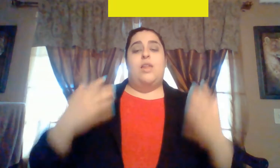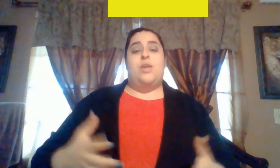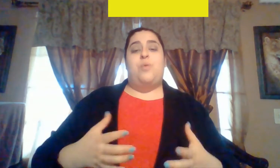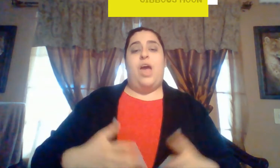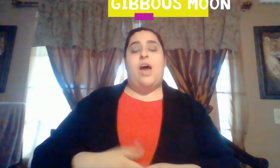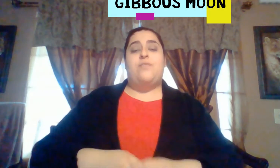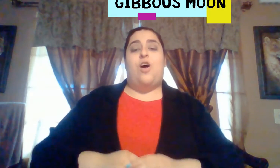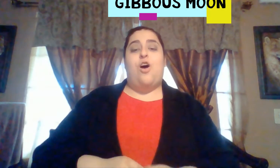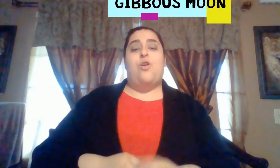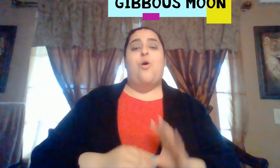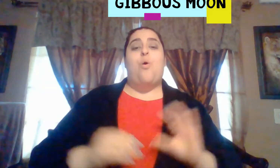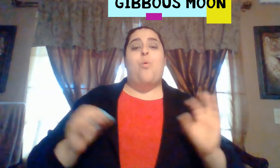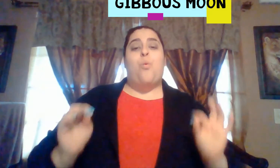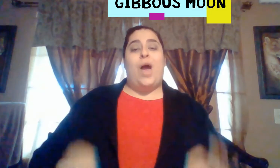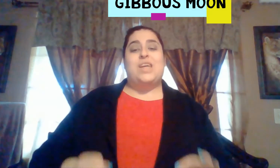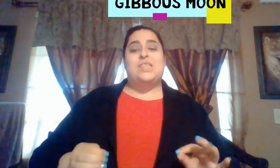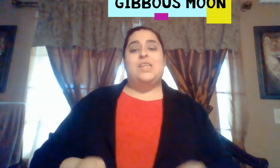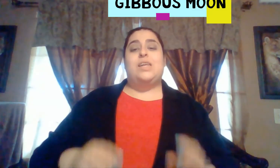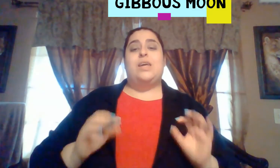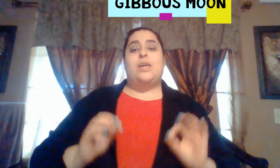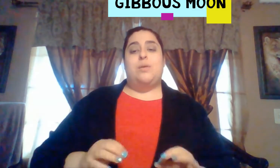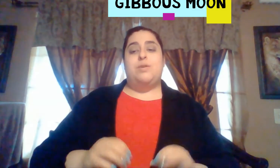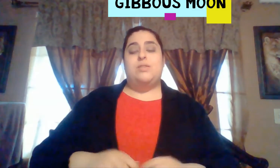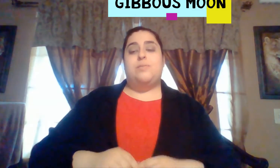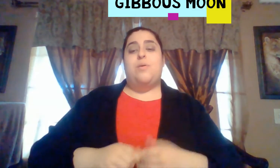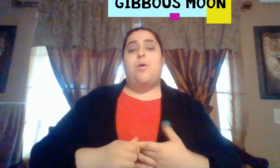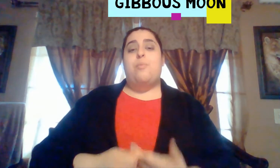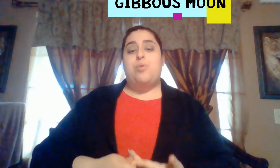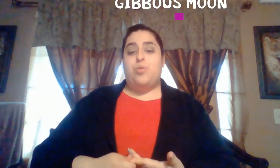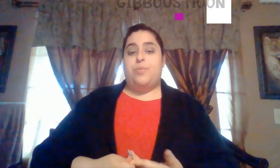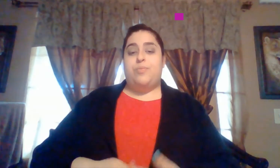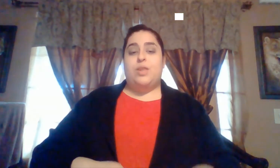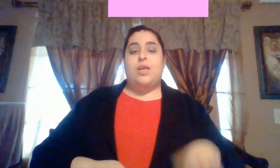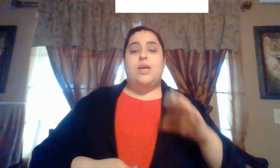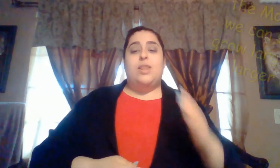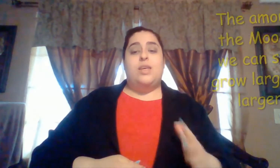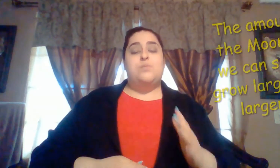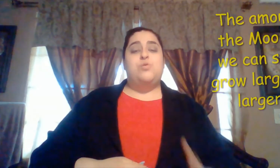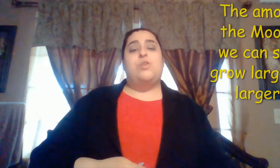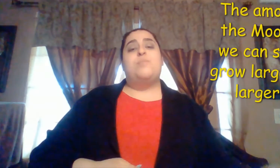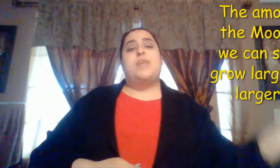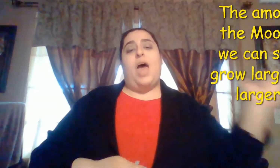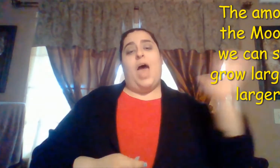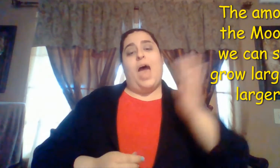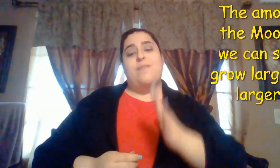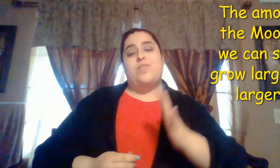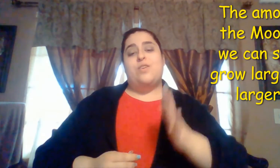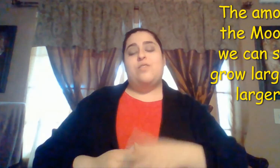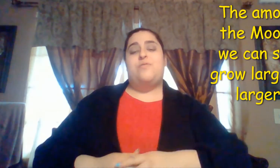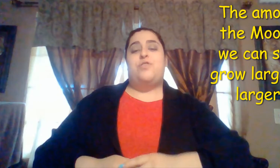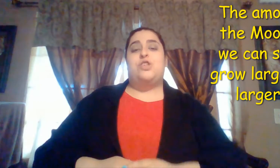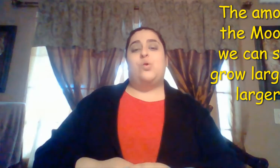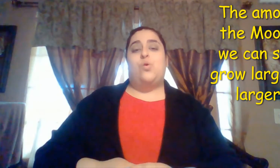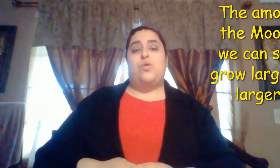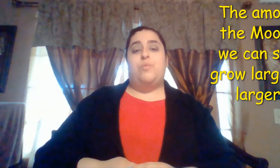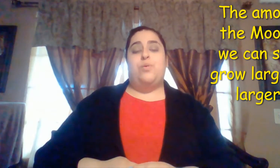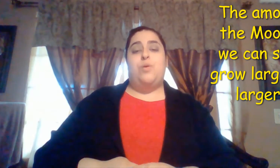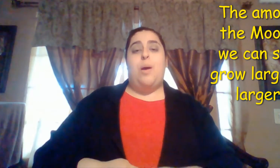Then we have our waxing gibbous moon. This moon comes after the first quarter moon,